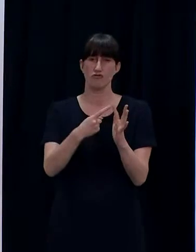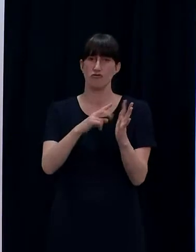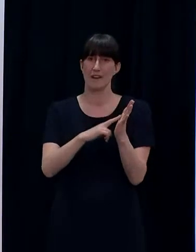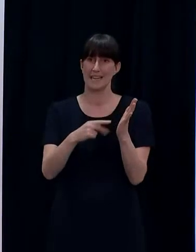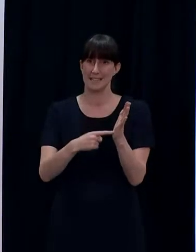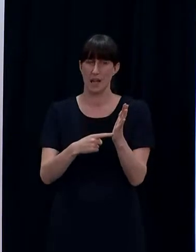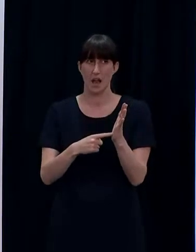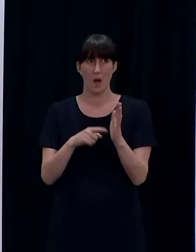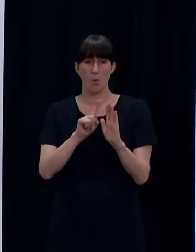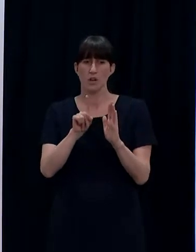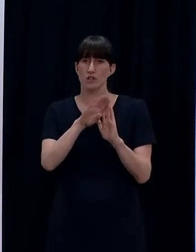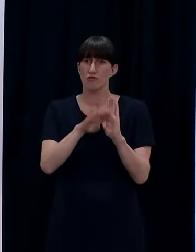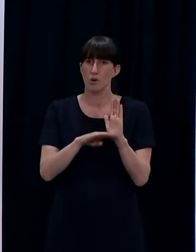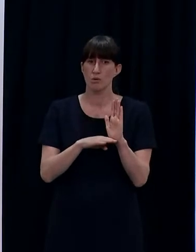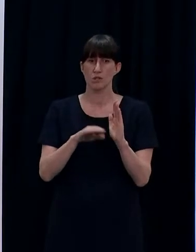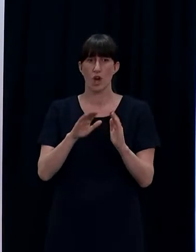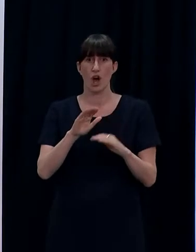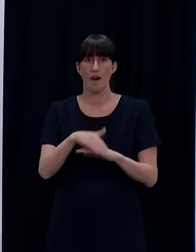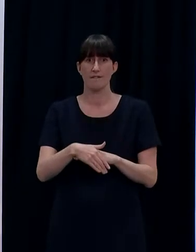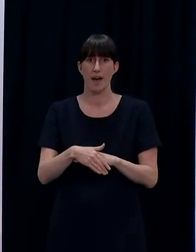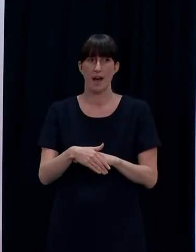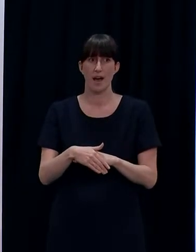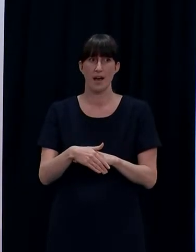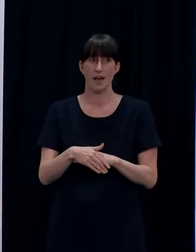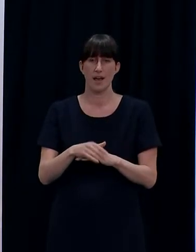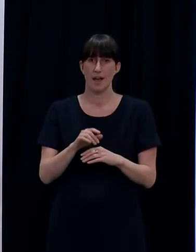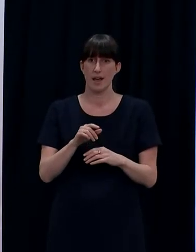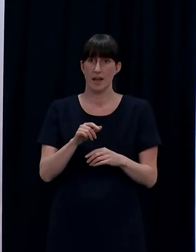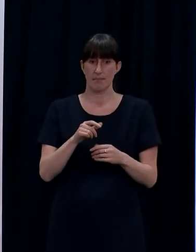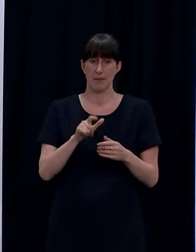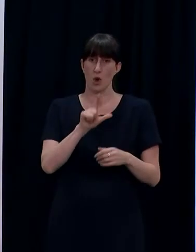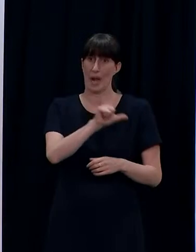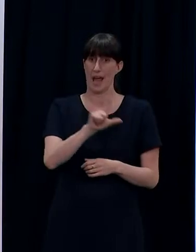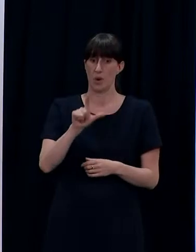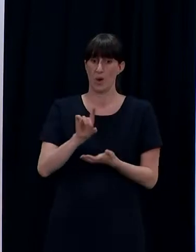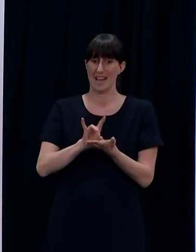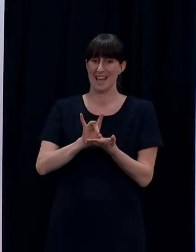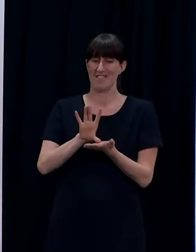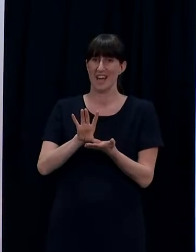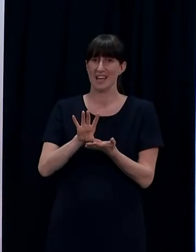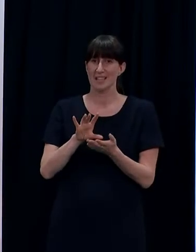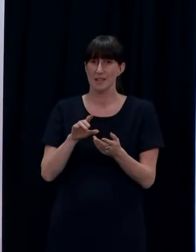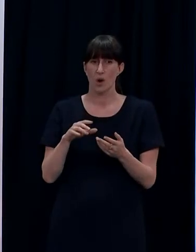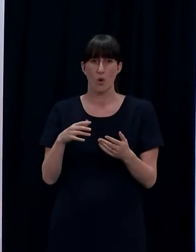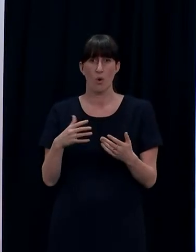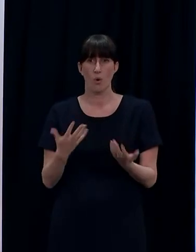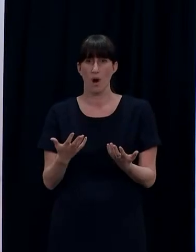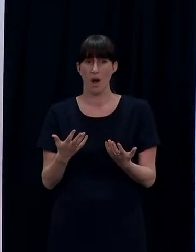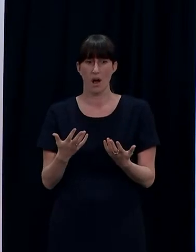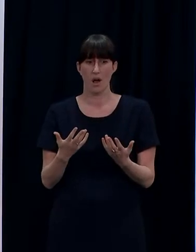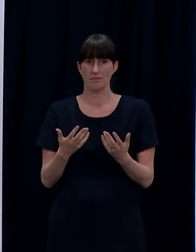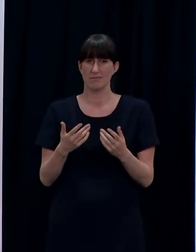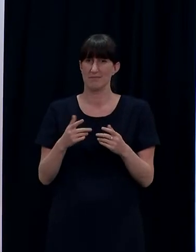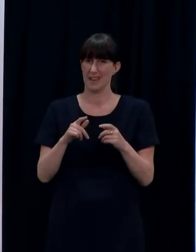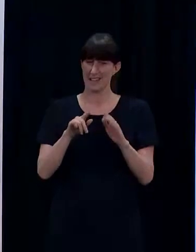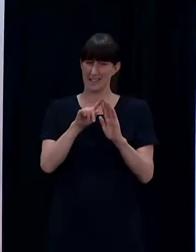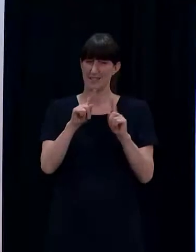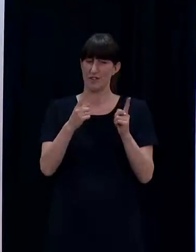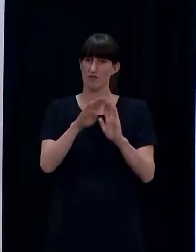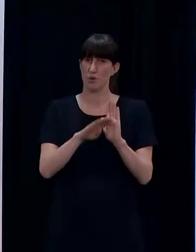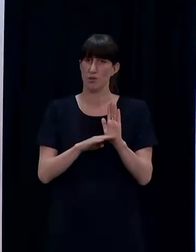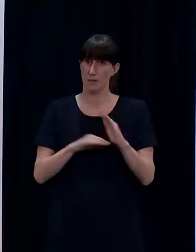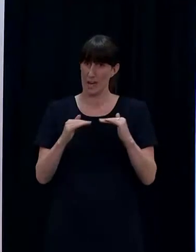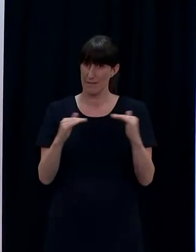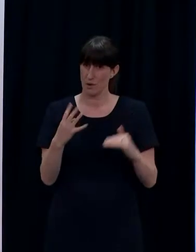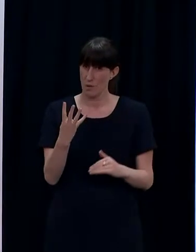evictions and tenancies ending under lockdown? Yeah, so we are taking a look at that issue. Currently under level